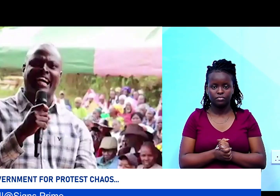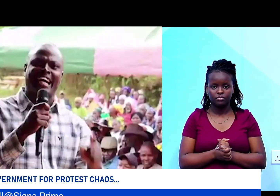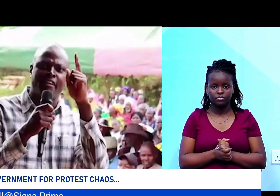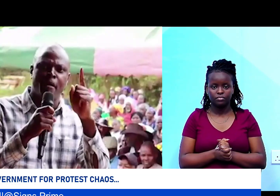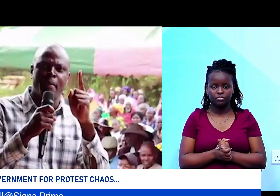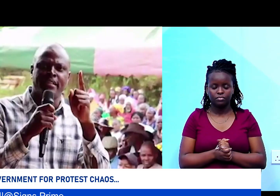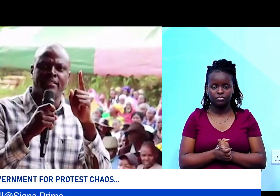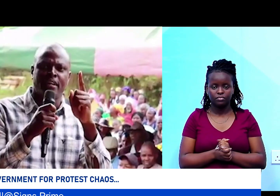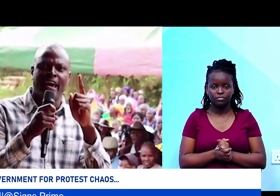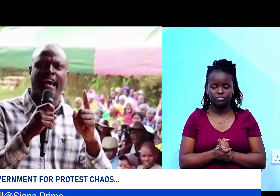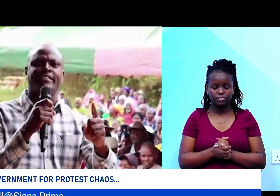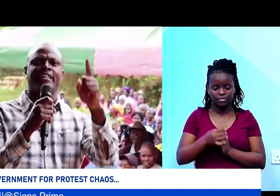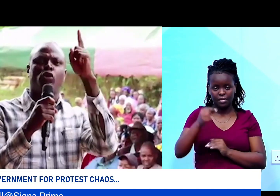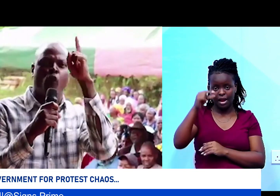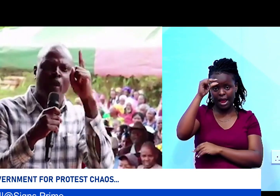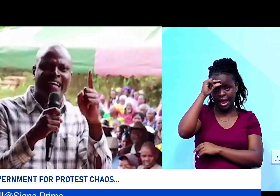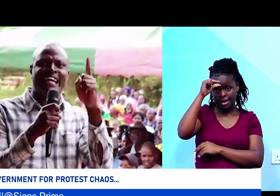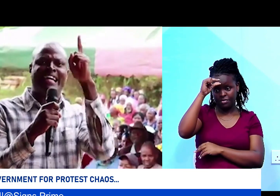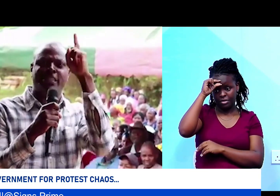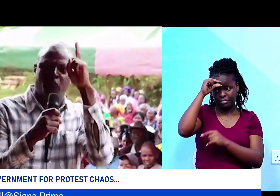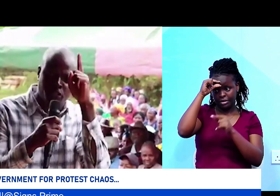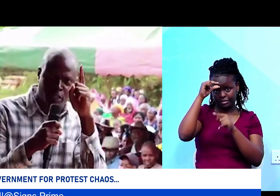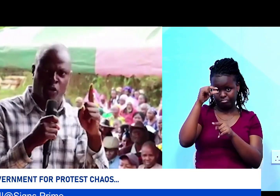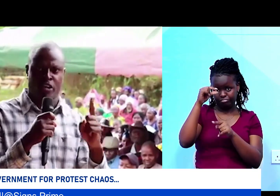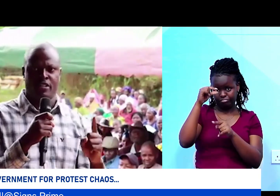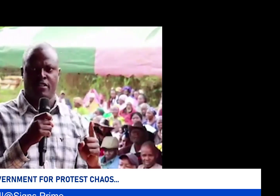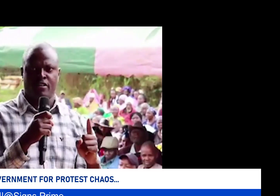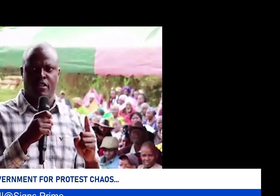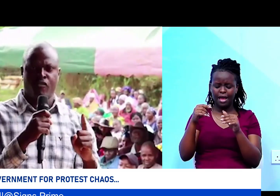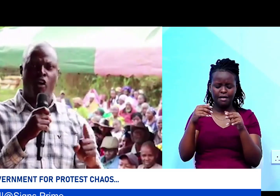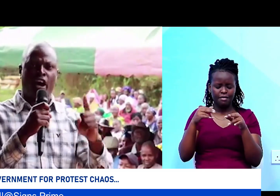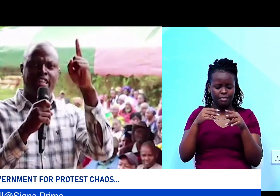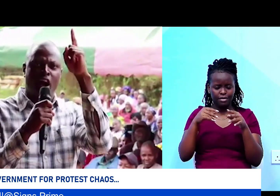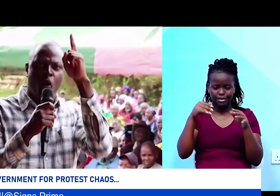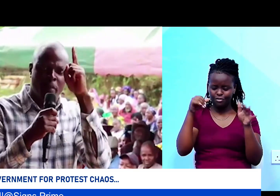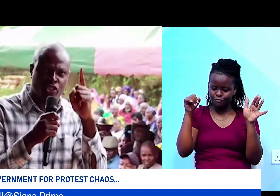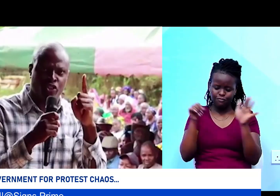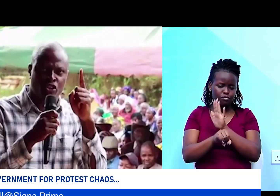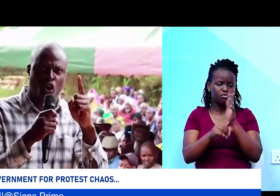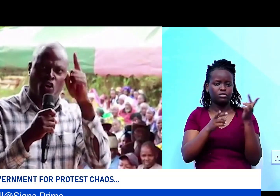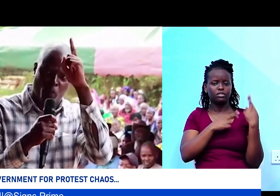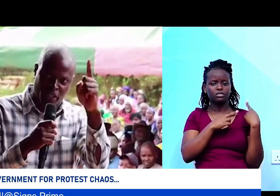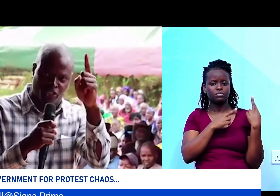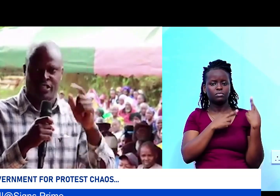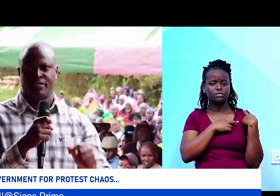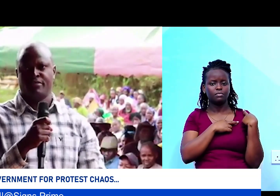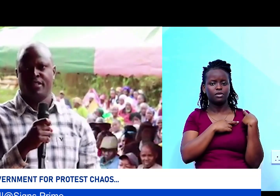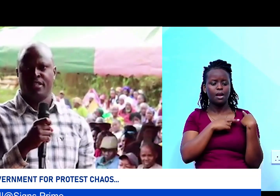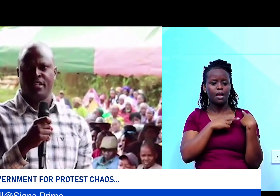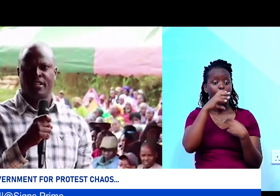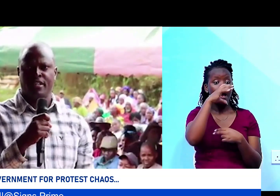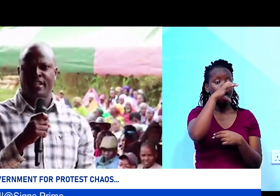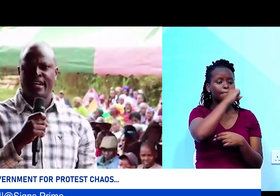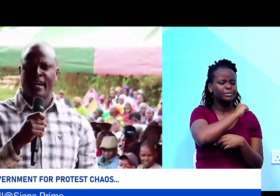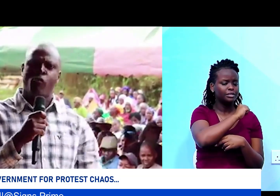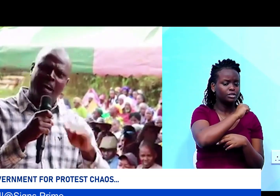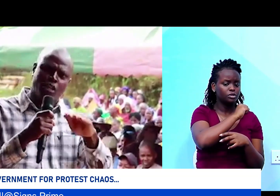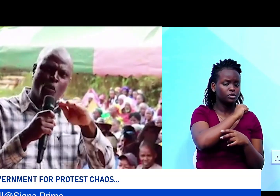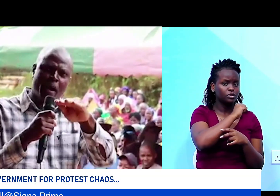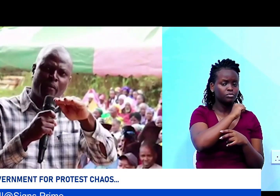the government is squarely responsible for either omission or commission. Na mwanza kupea